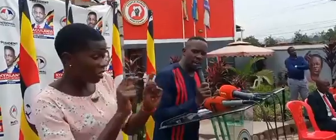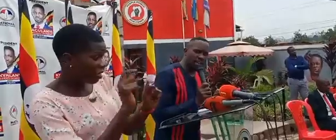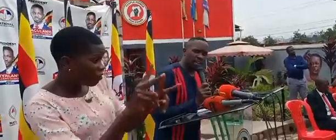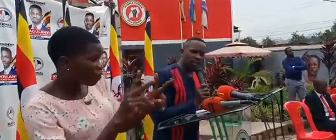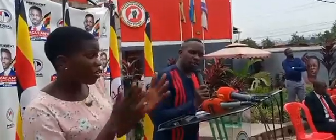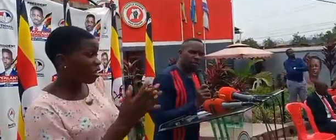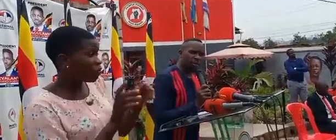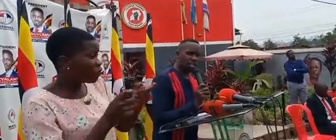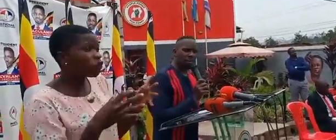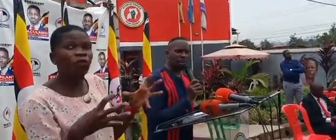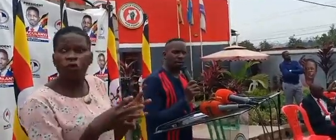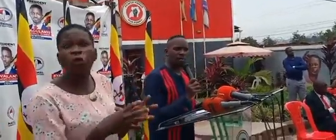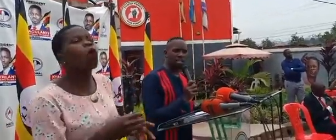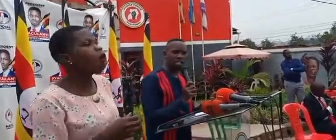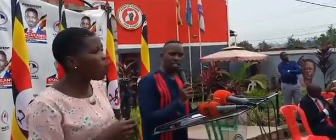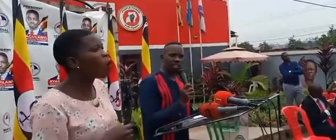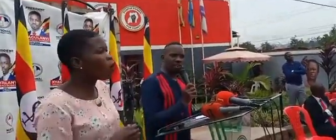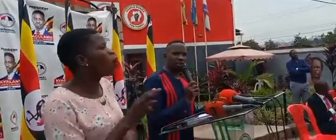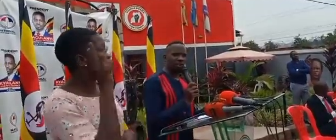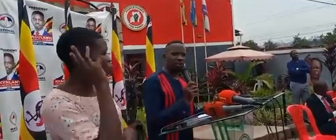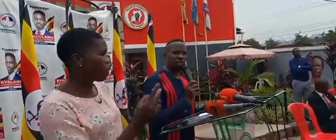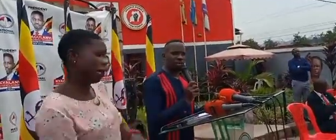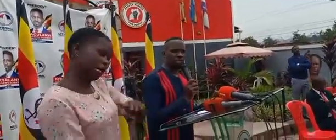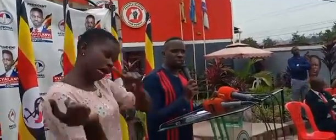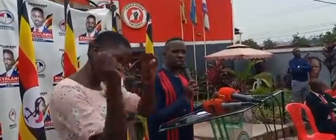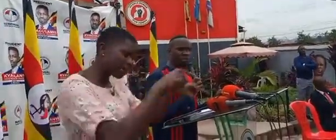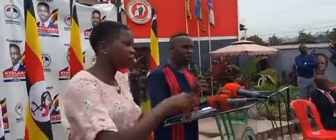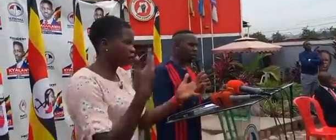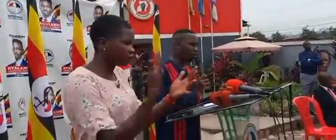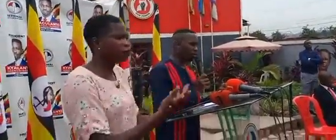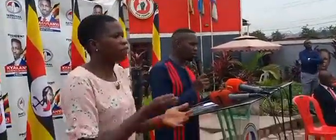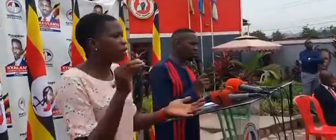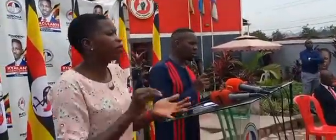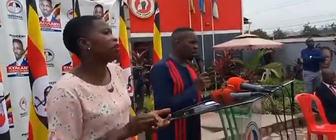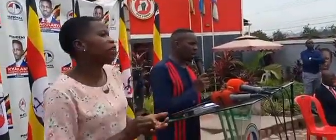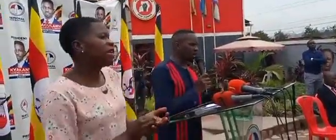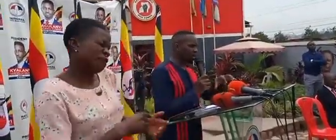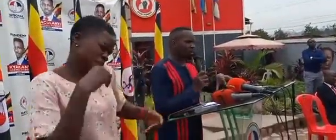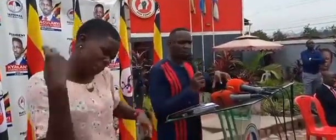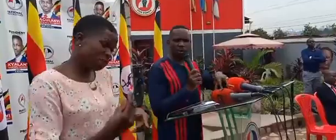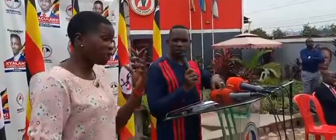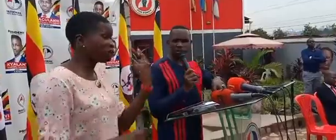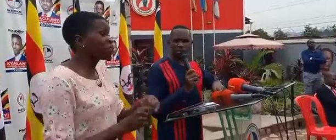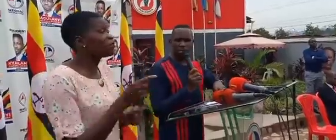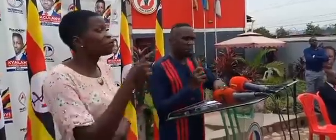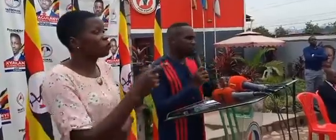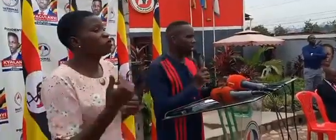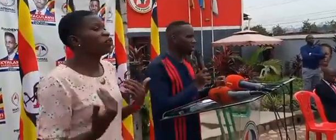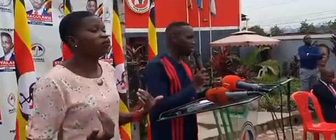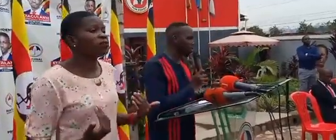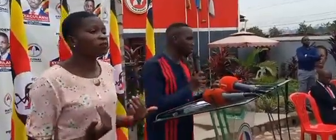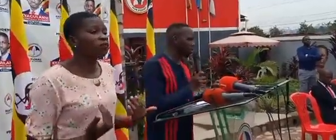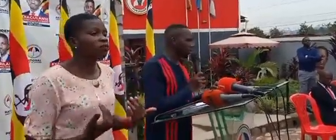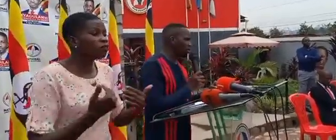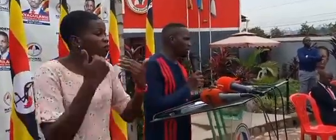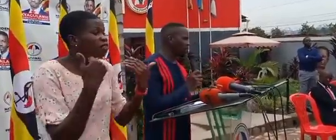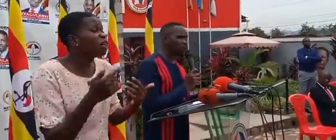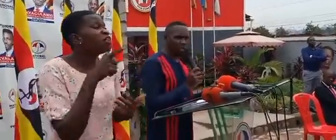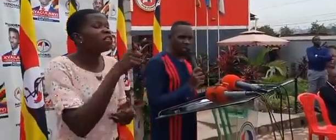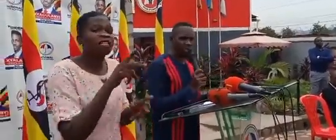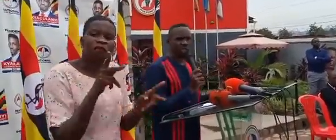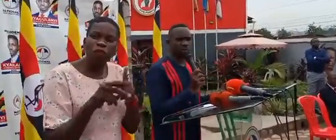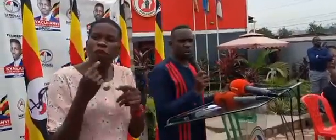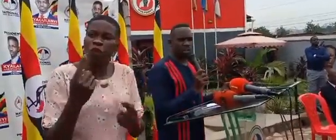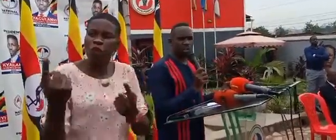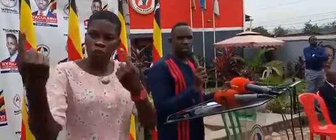kuchime ina. Woyugete nebanda maulide, wawawuli debiche vikubandepo. So, abadja wanonebatu ulide api baitamu,